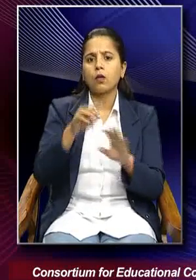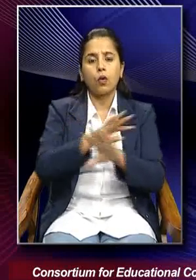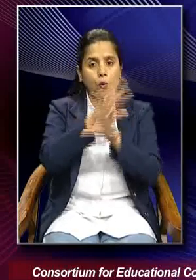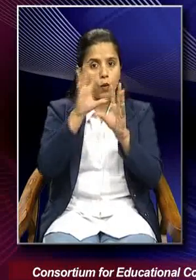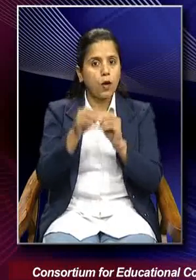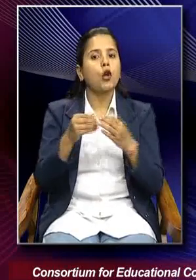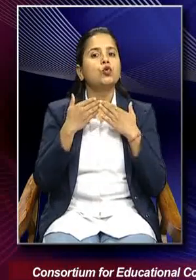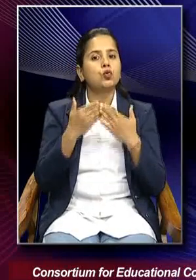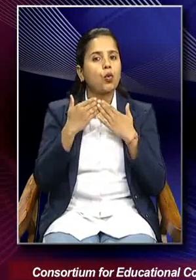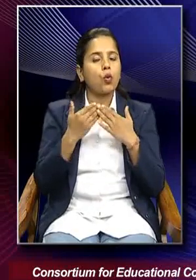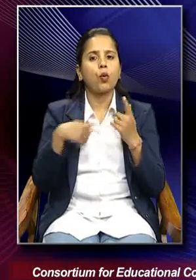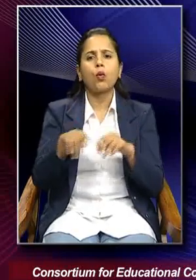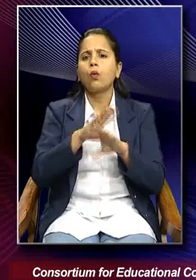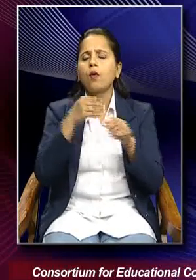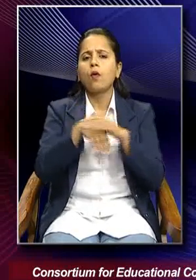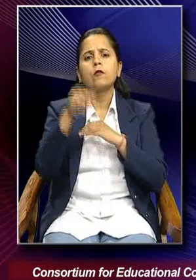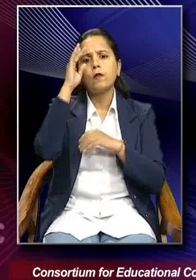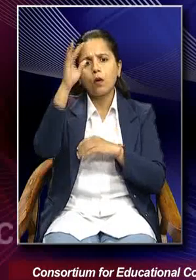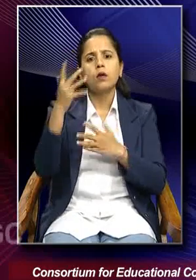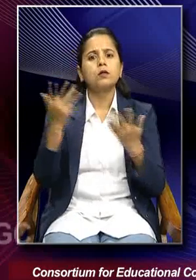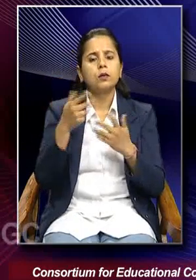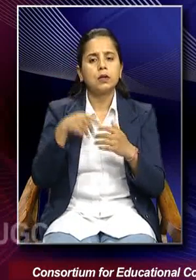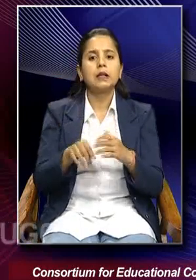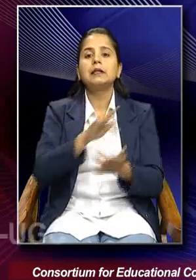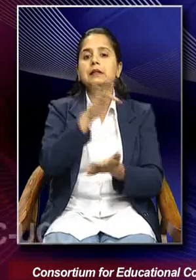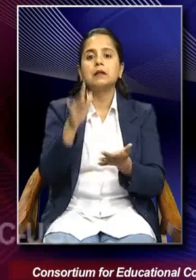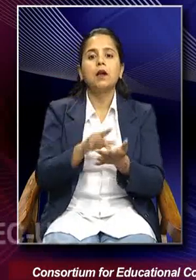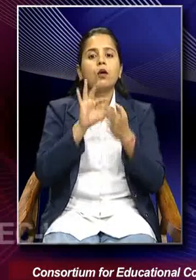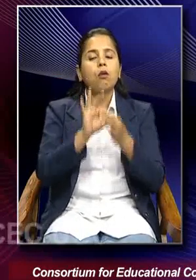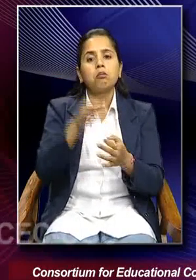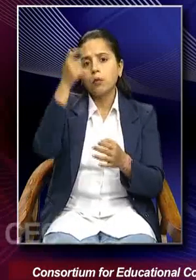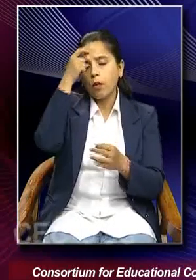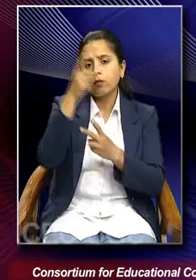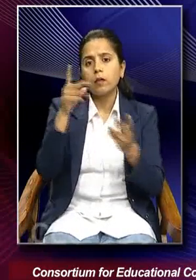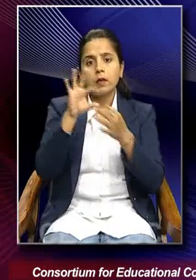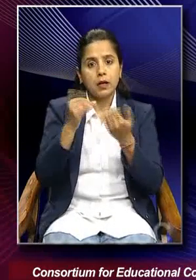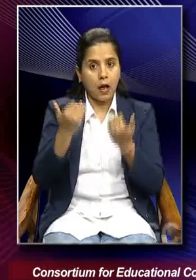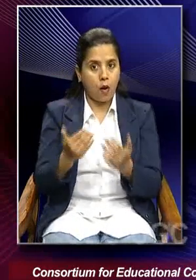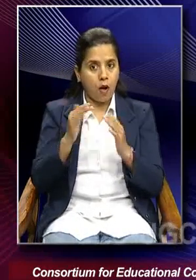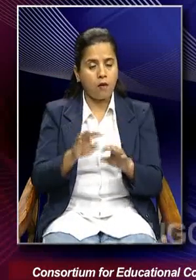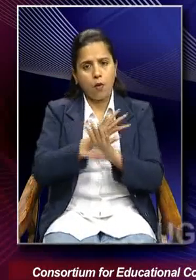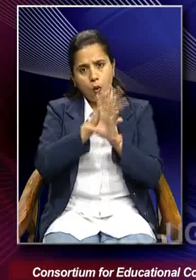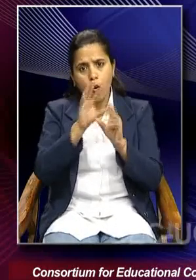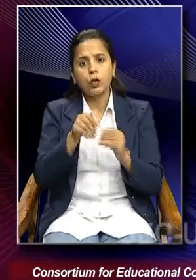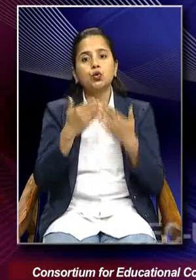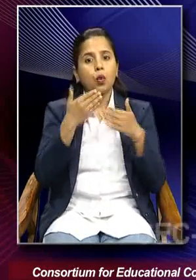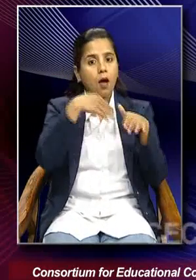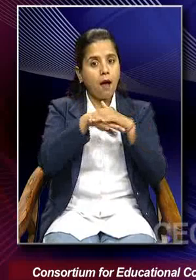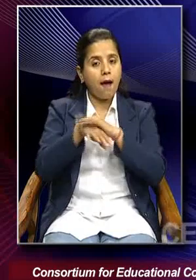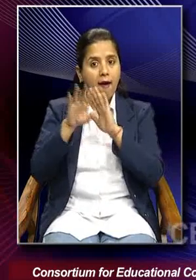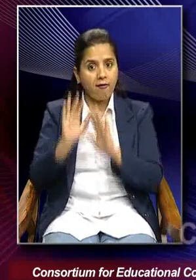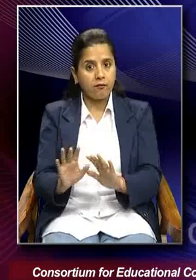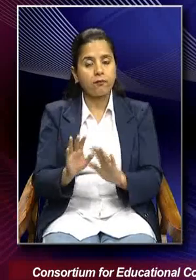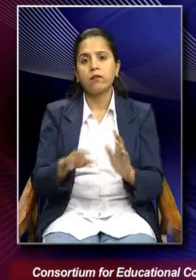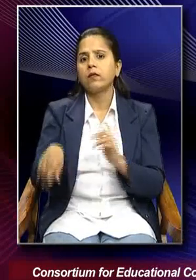these schools and what are their philosophies, their central issues that are present in all these schools, and have